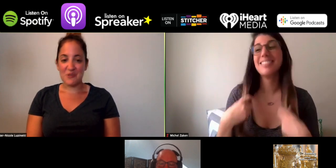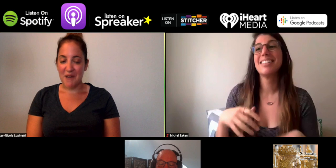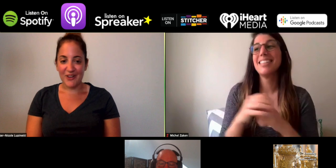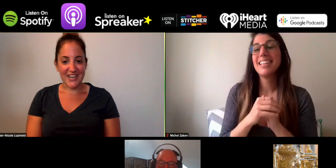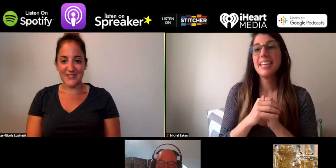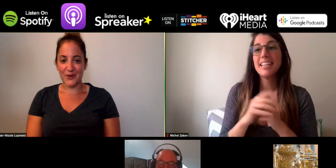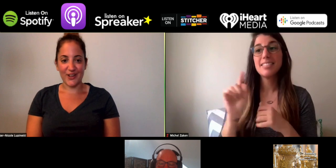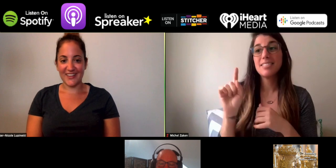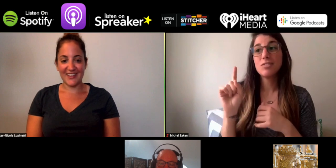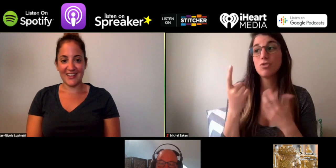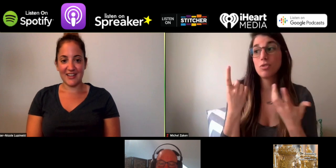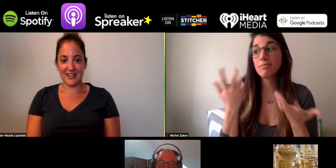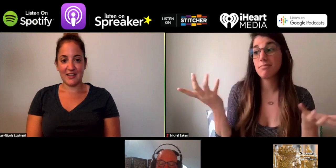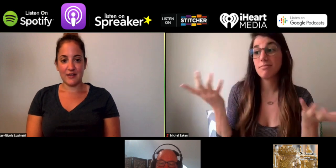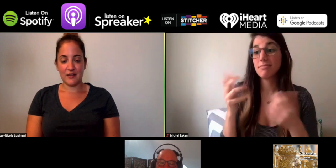have to apologize for it.